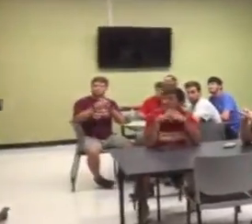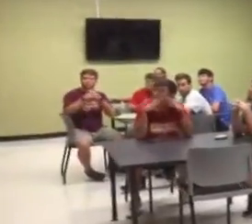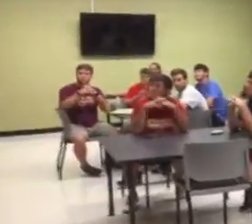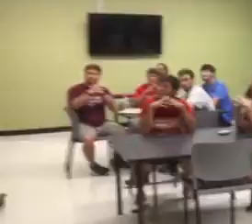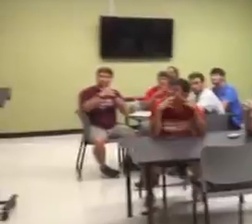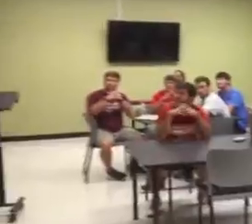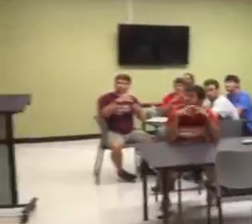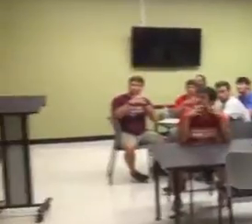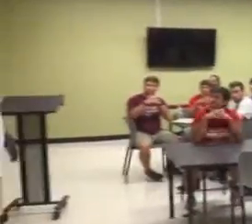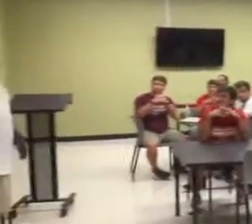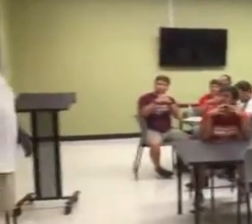that one too.